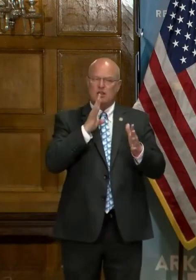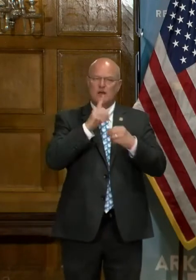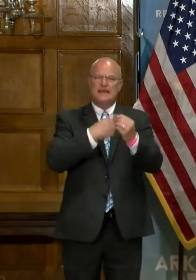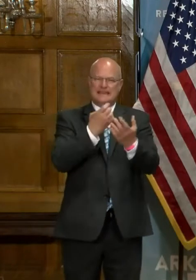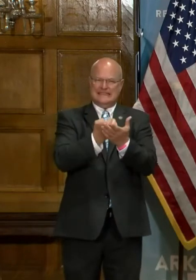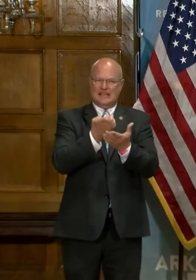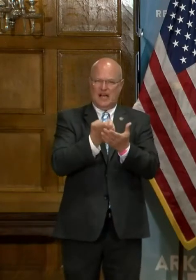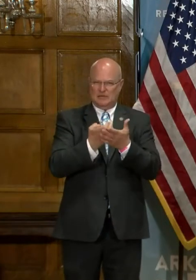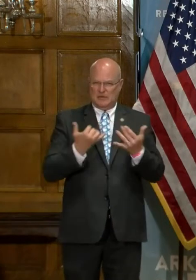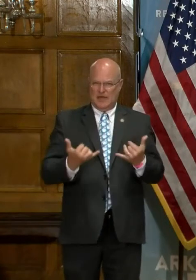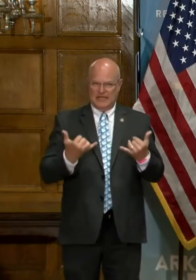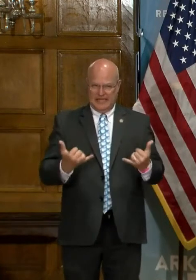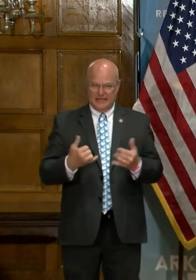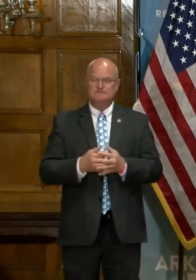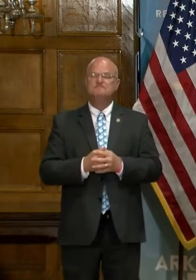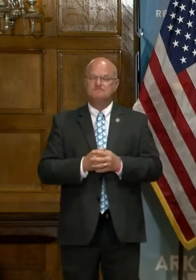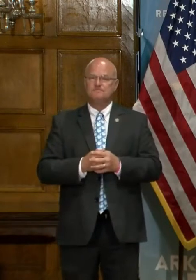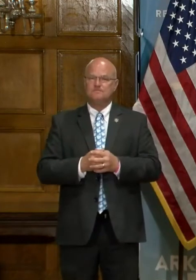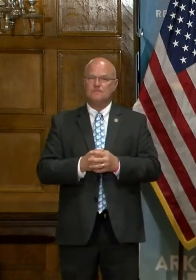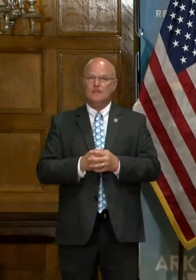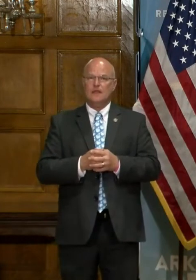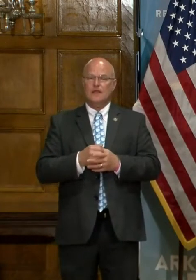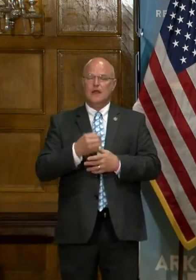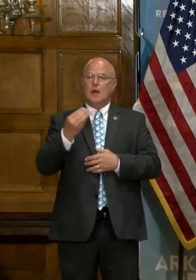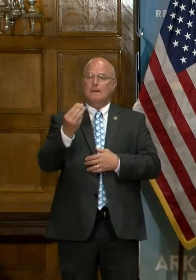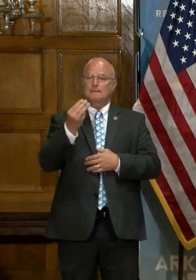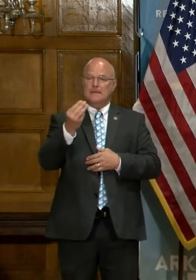second. After Monday,